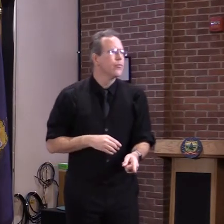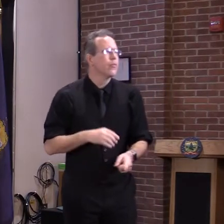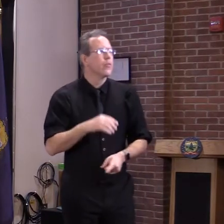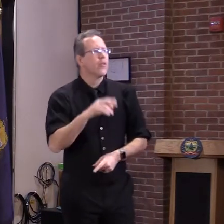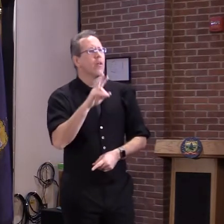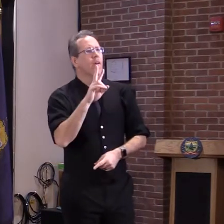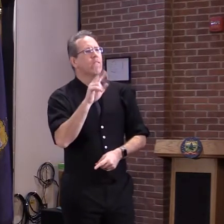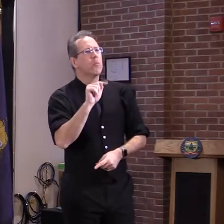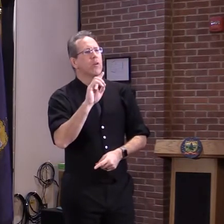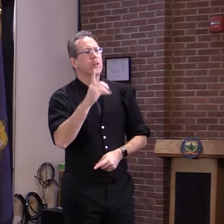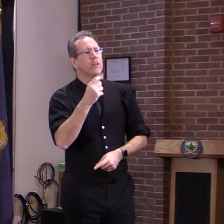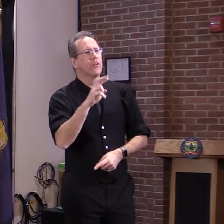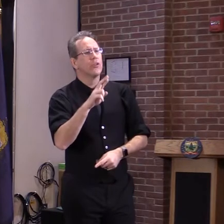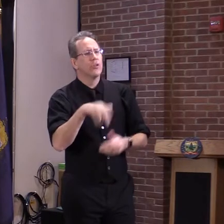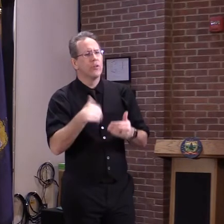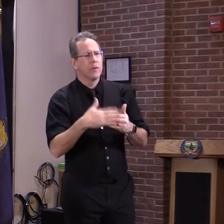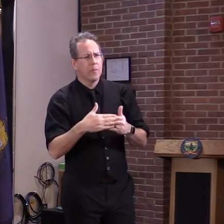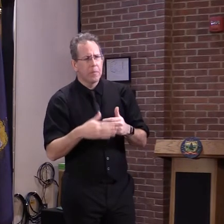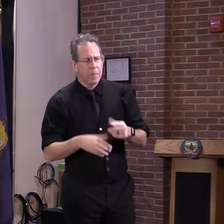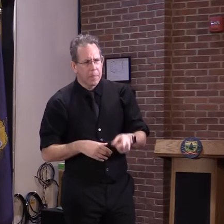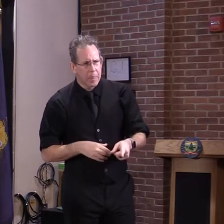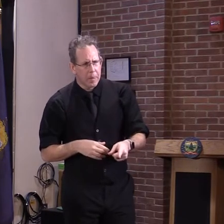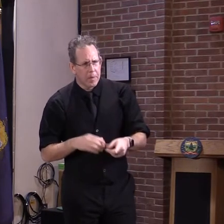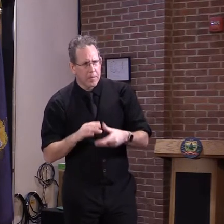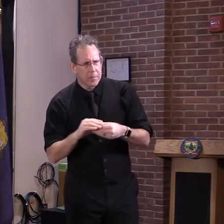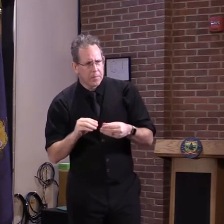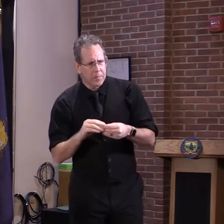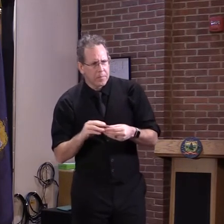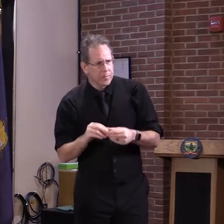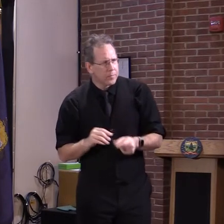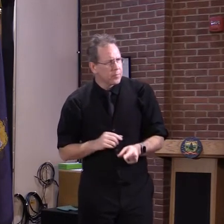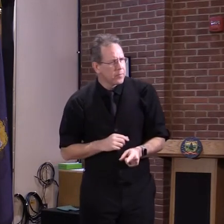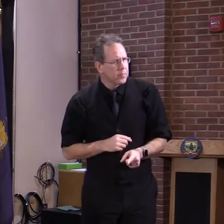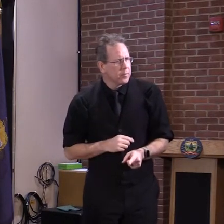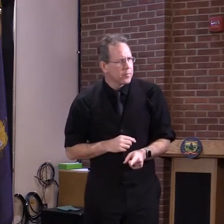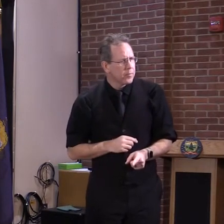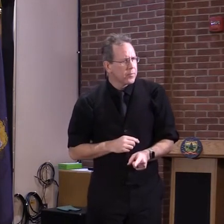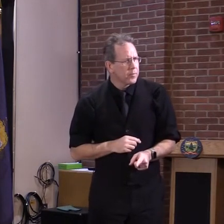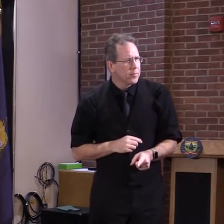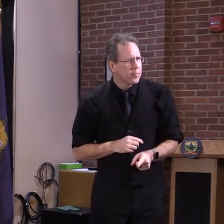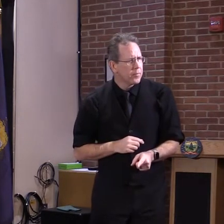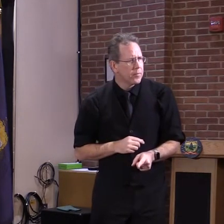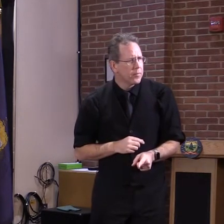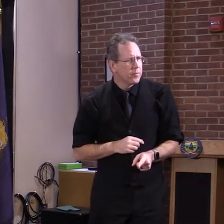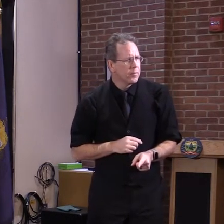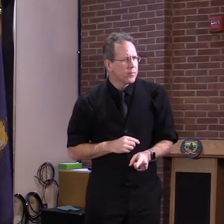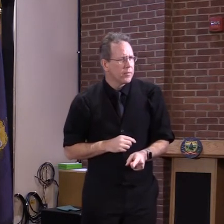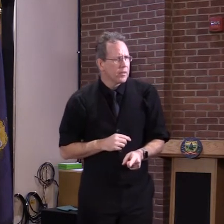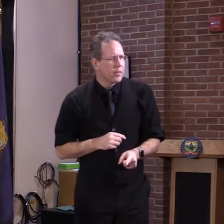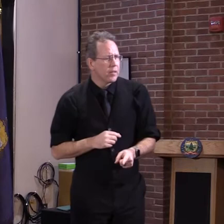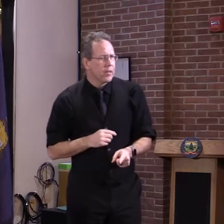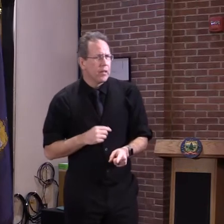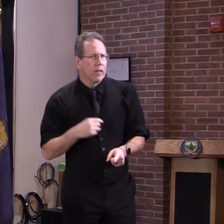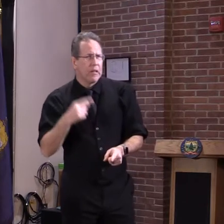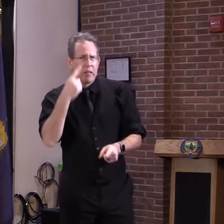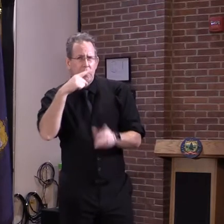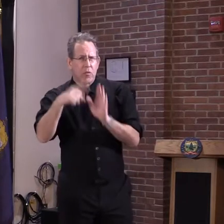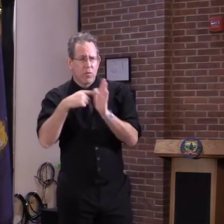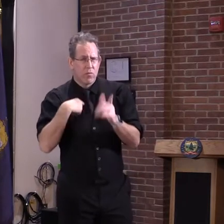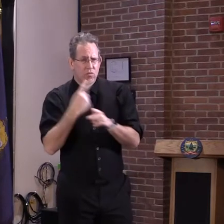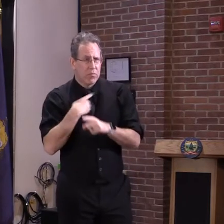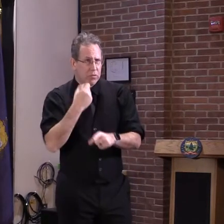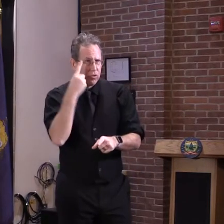Hi, so if I understand Secretary French's comments correctly, it sounds like only 6 schools have met